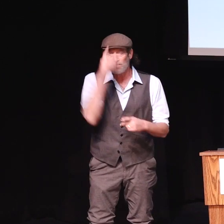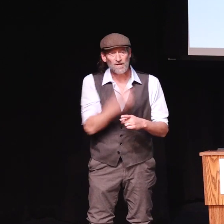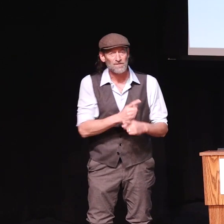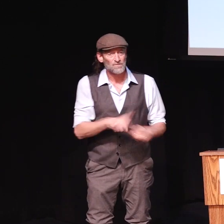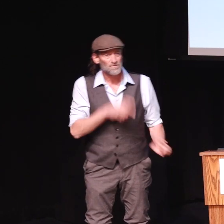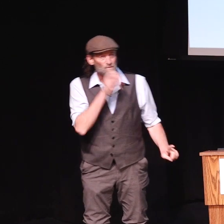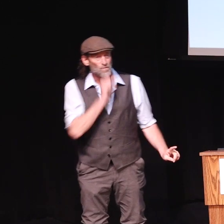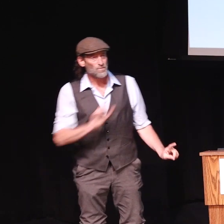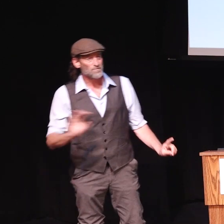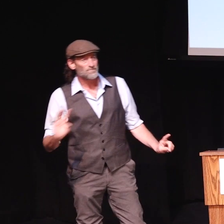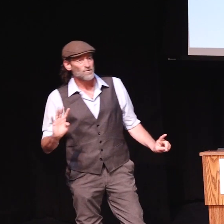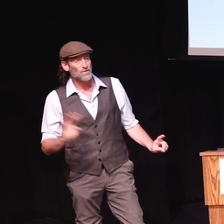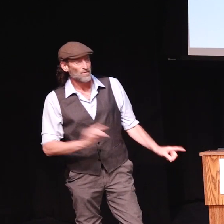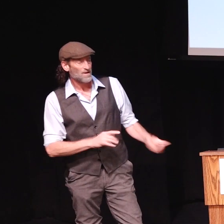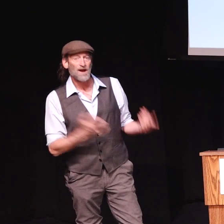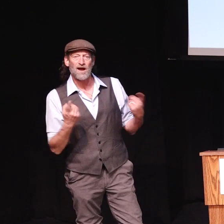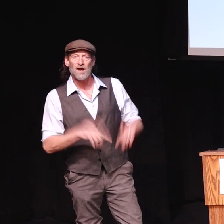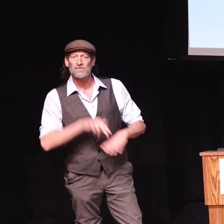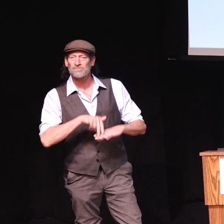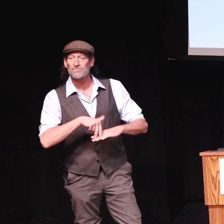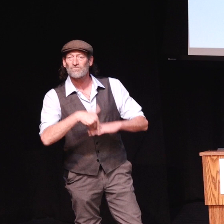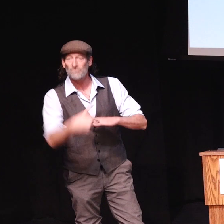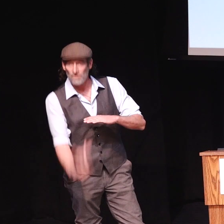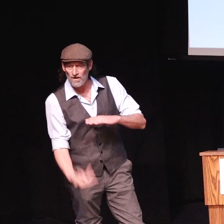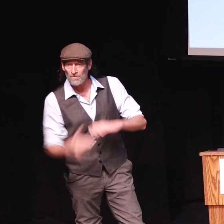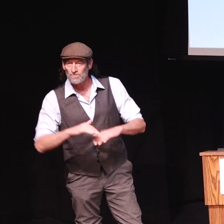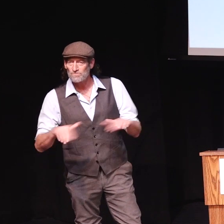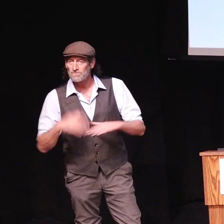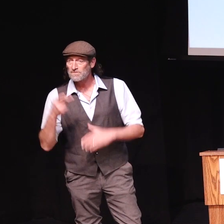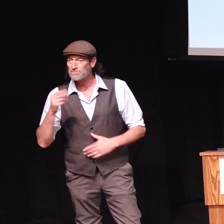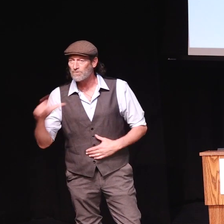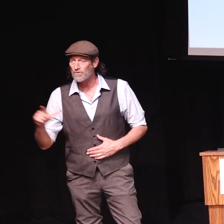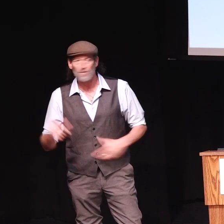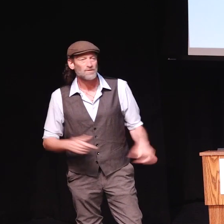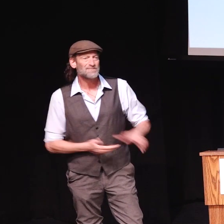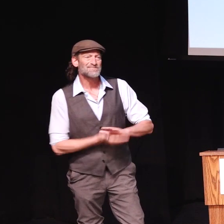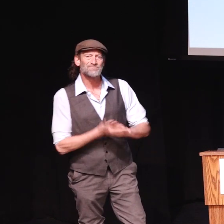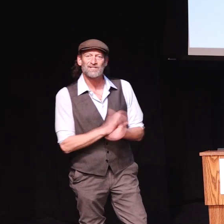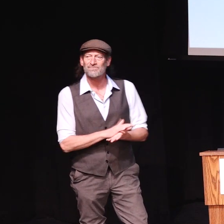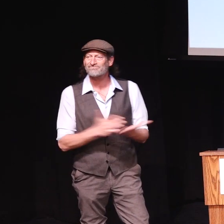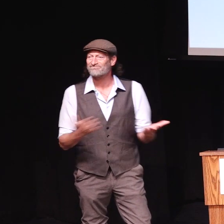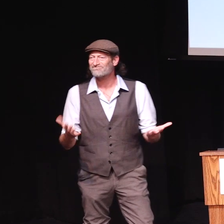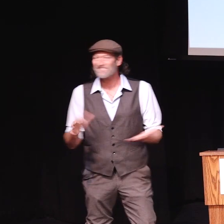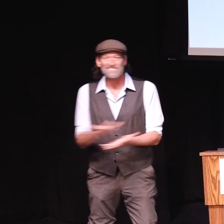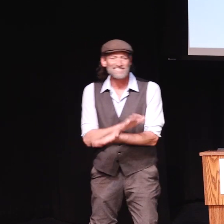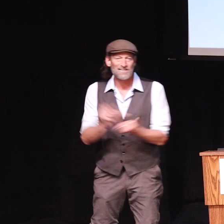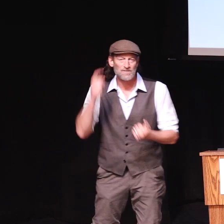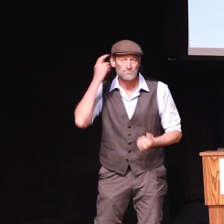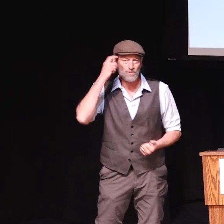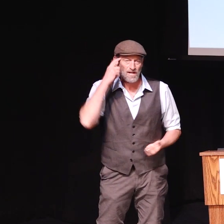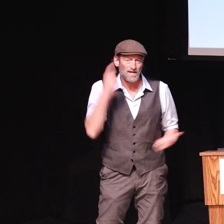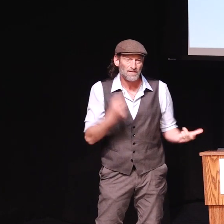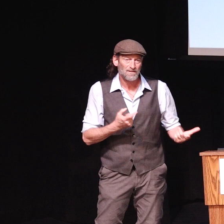And then my little brother, when he was 4, he happened to fall into a swimming pool and